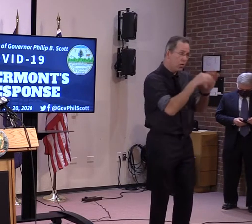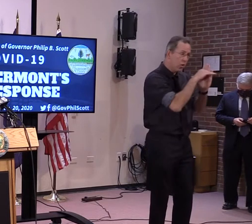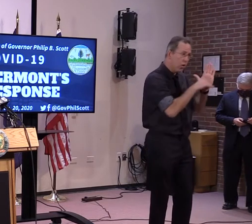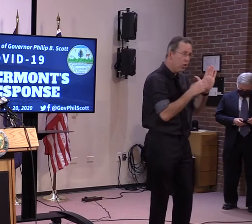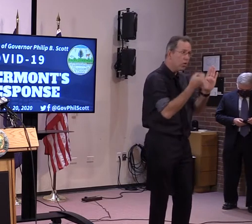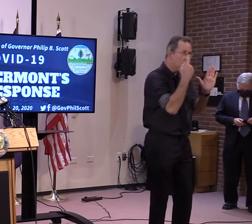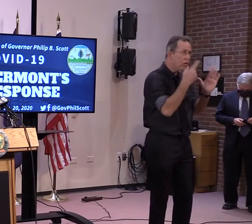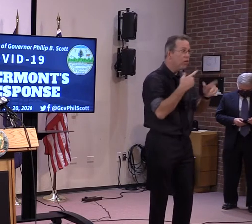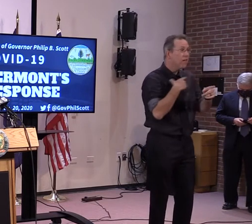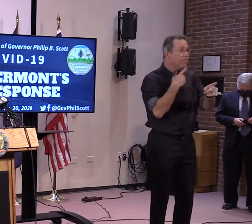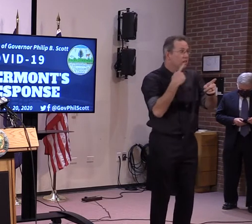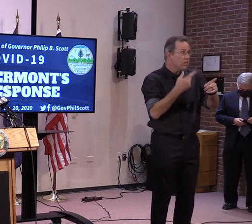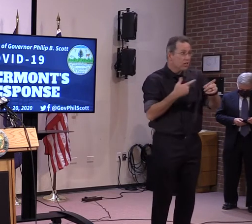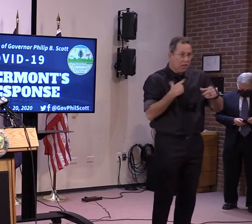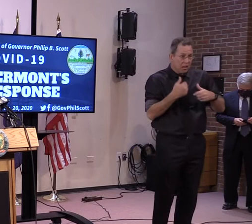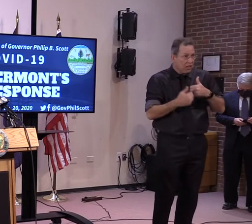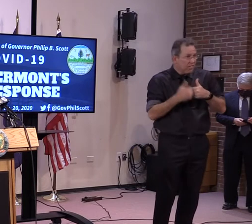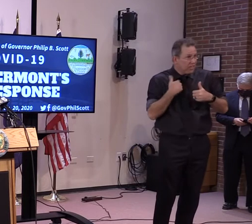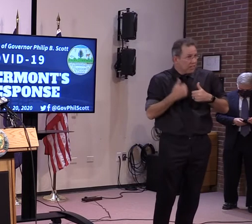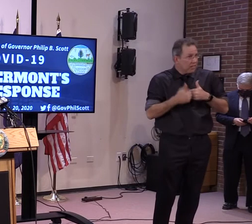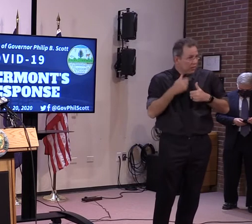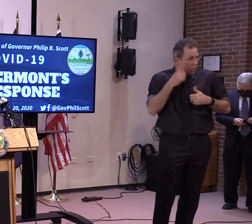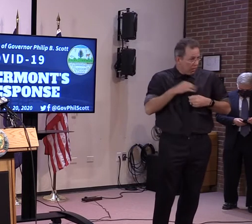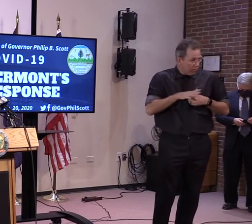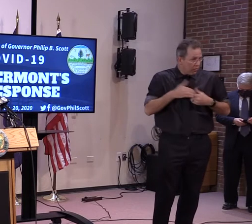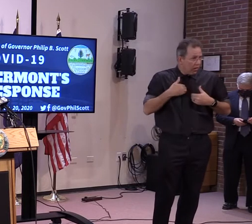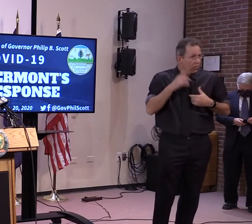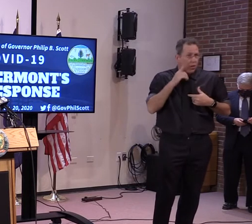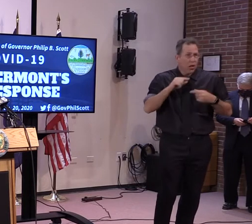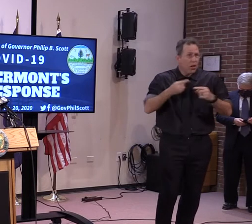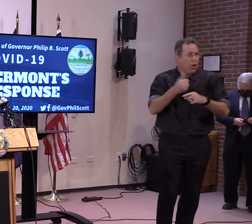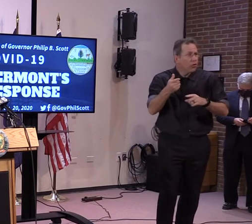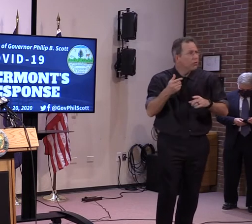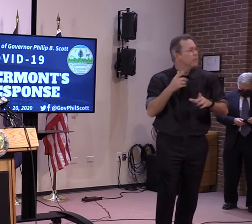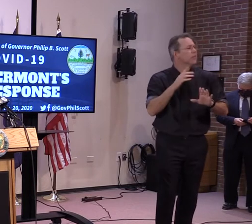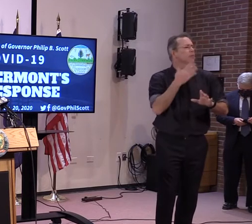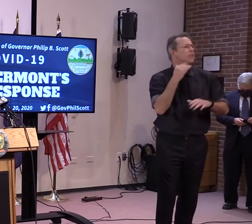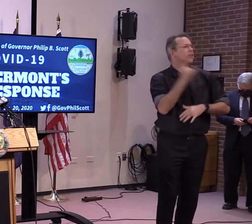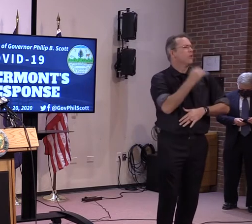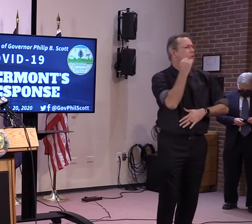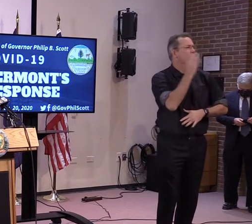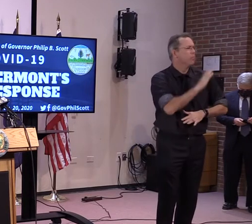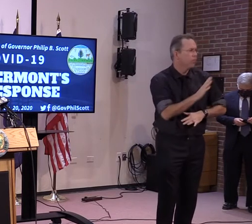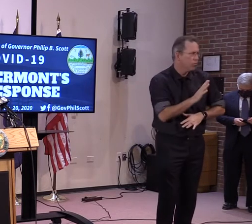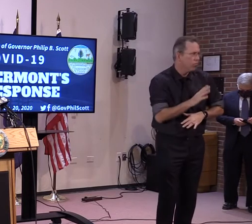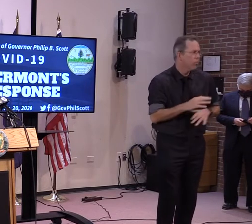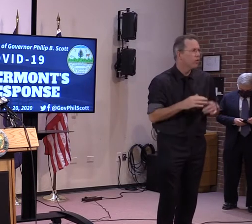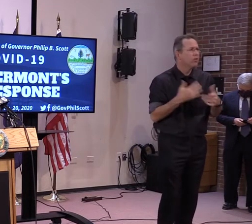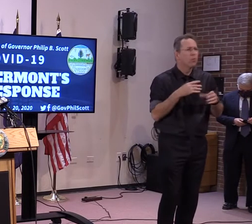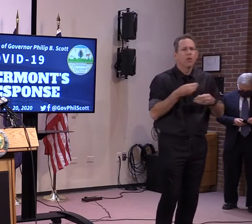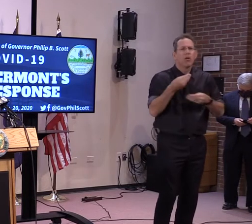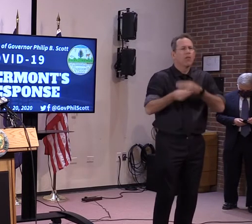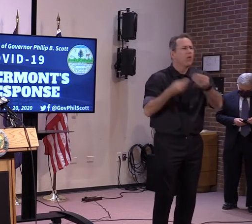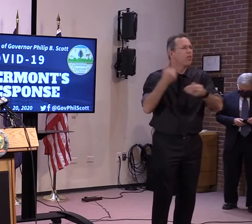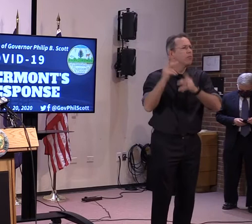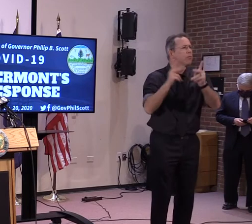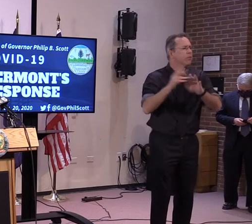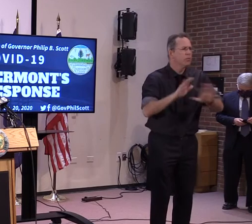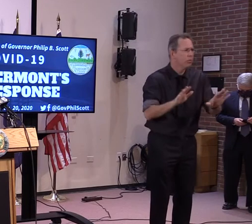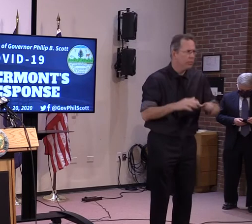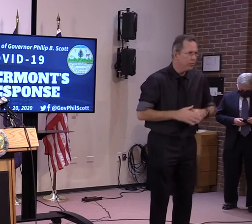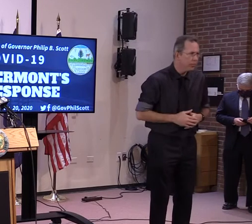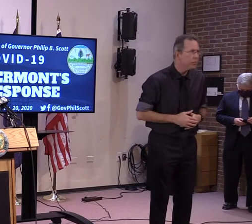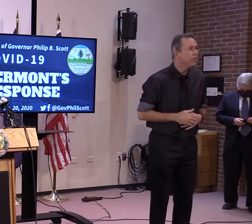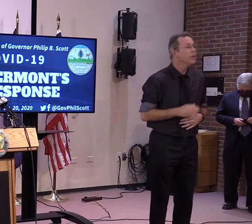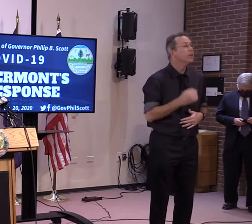situation, you can leave and take shelter with another household. Next, individuals who live alone